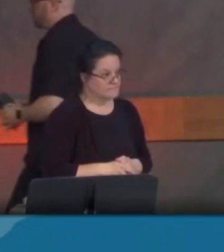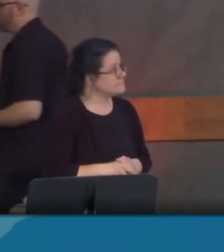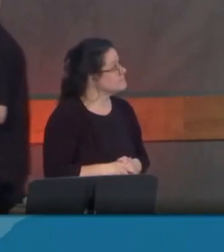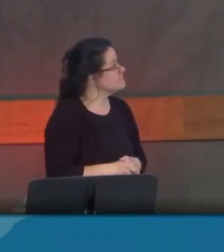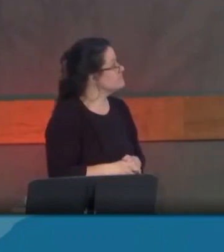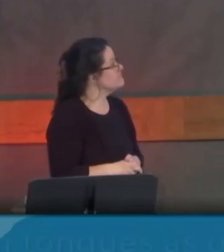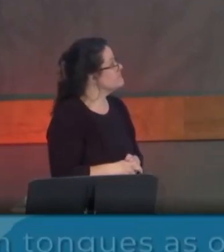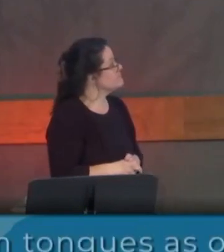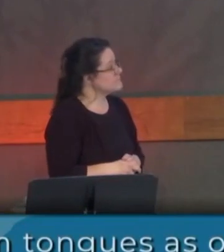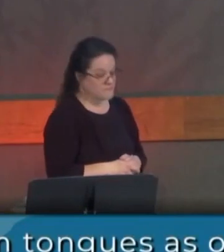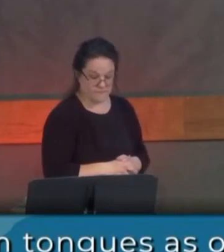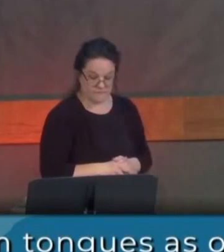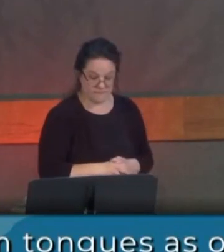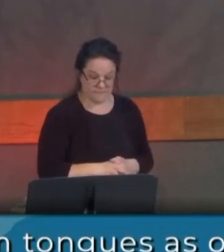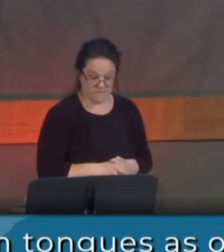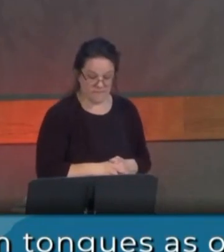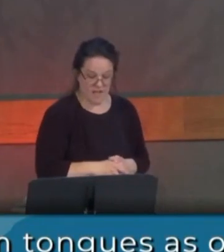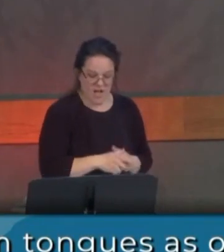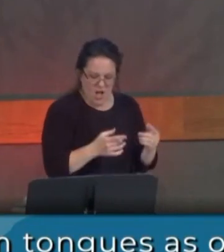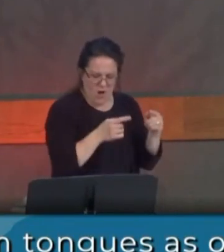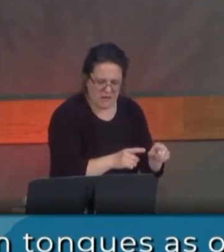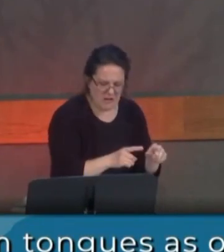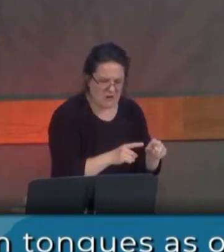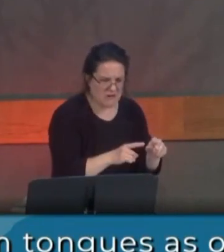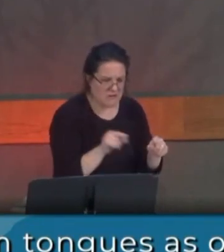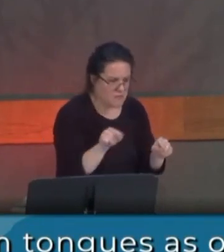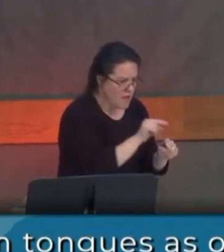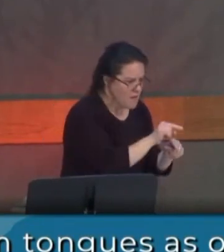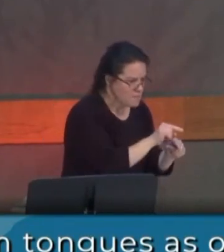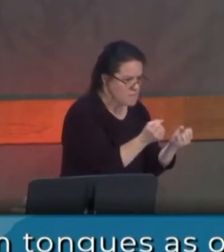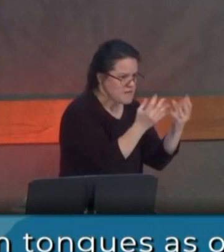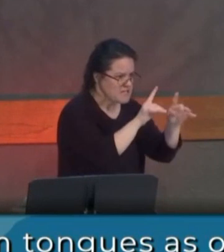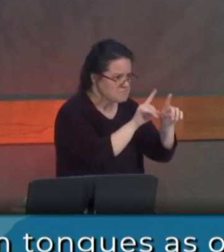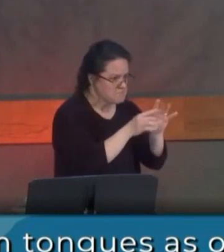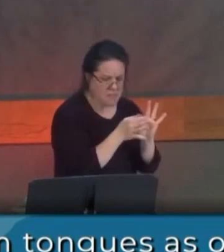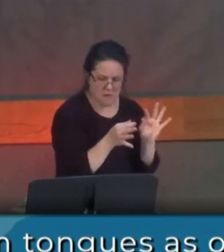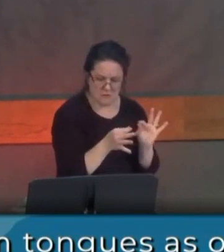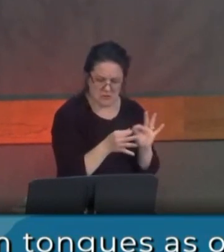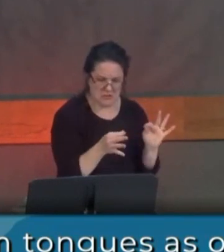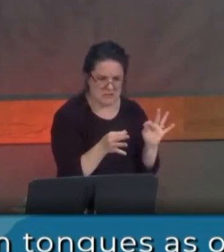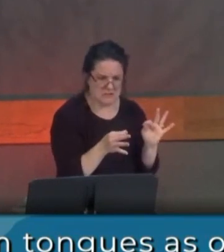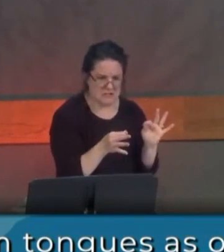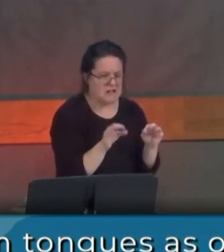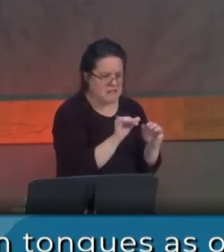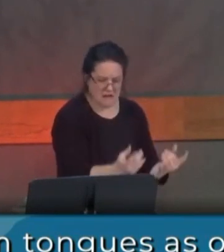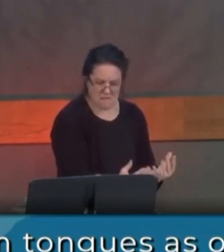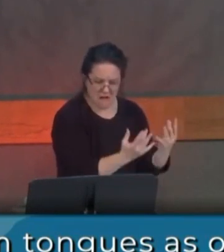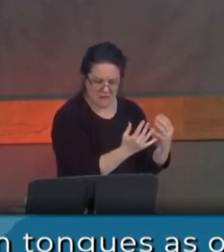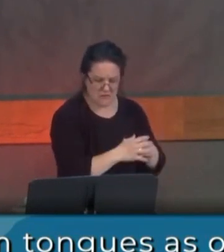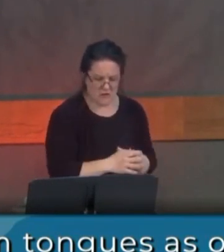the language. So in the middle of the reading, they switched to a language that no one speaks in the United States,